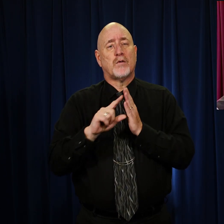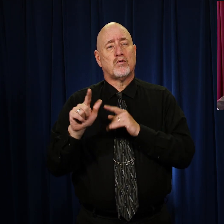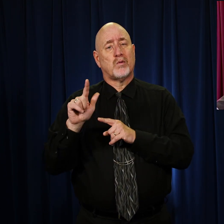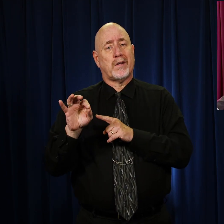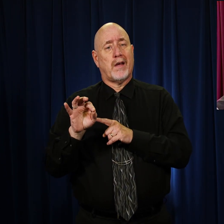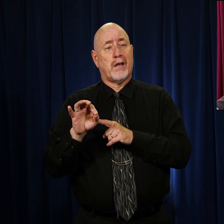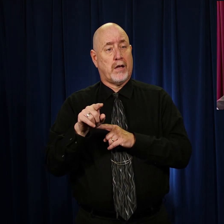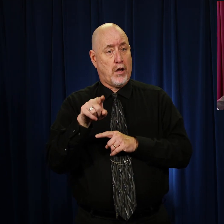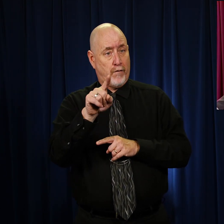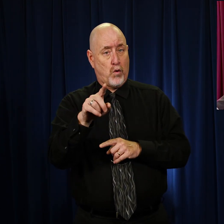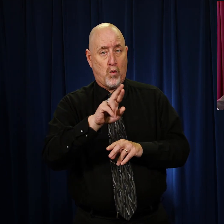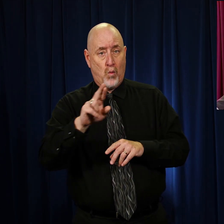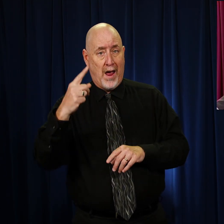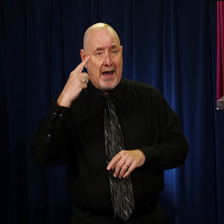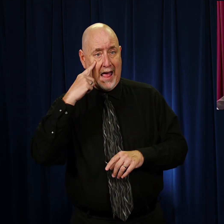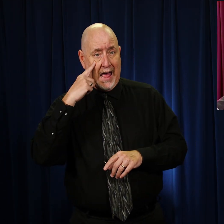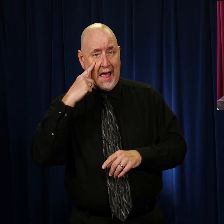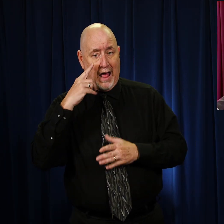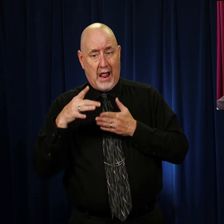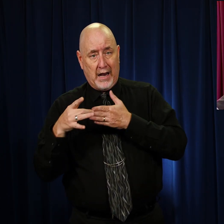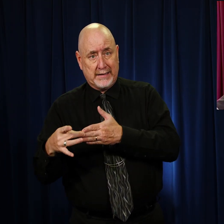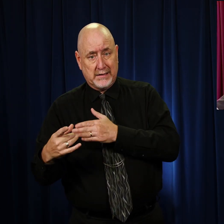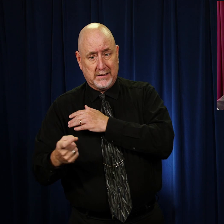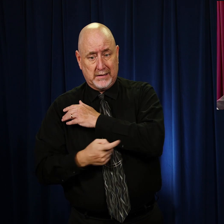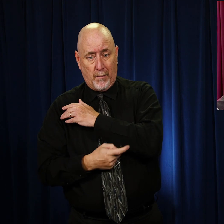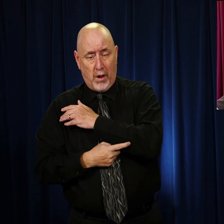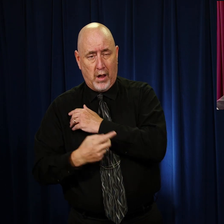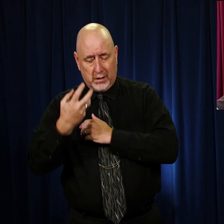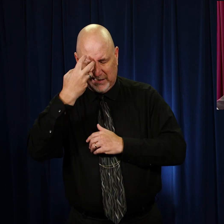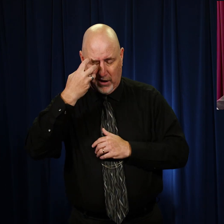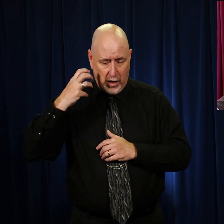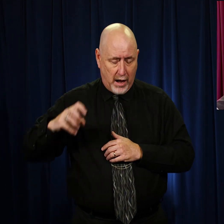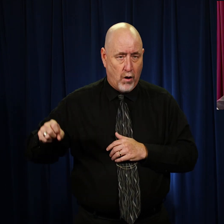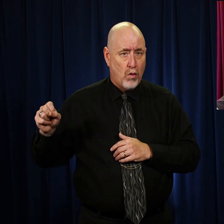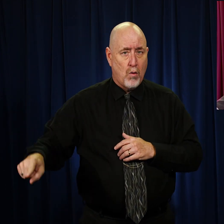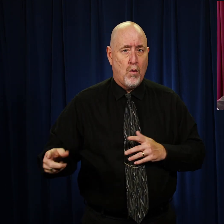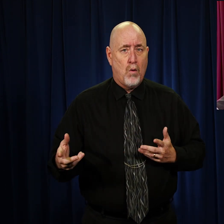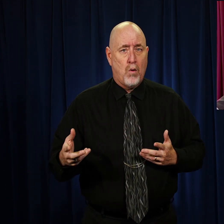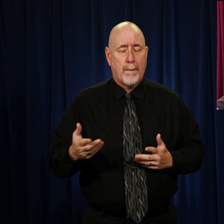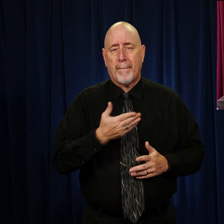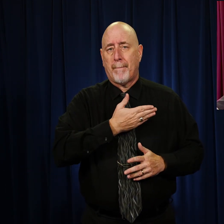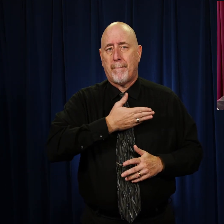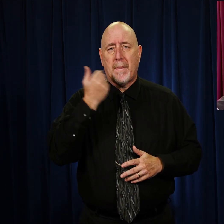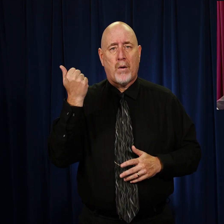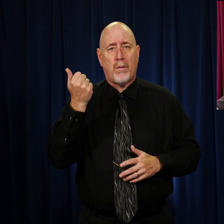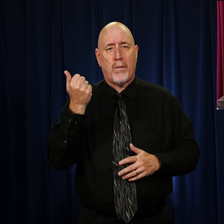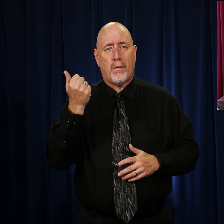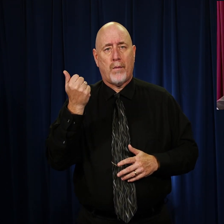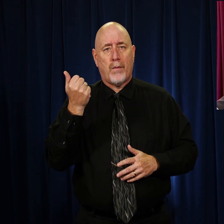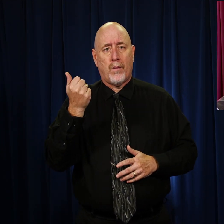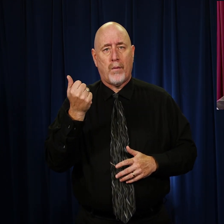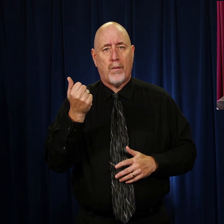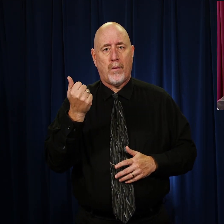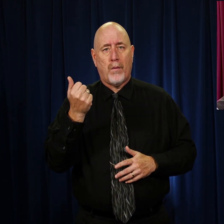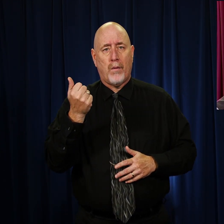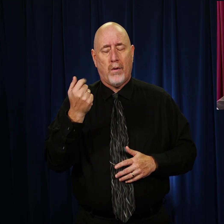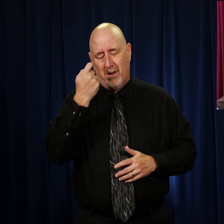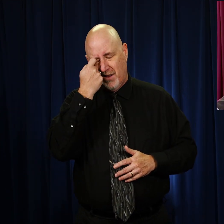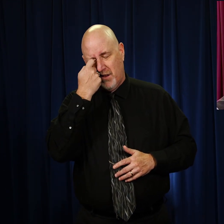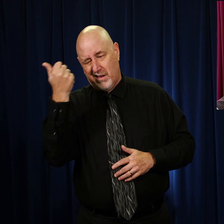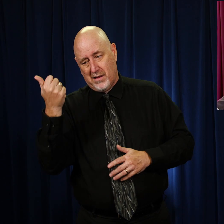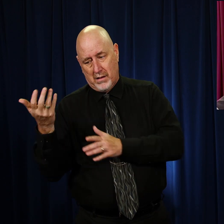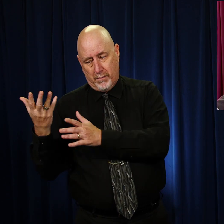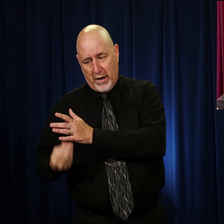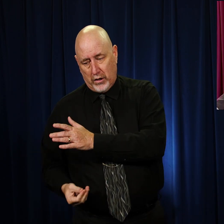verse 29, if your right eye makes you to stumble, tear it out and throw it from you. For it is better for you that one of the parts of your